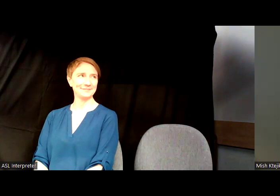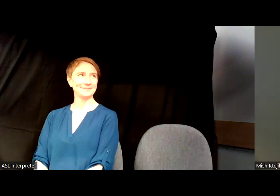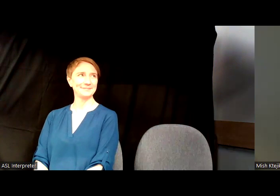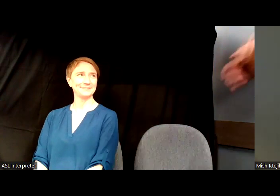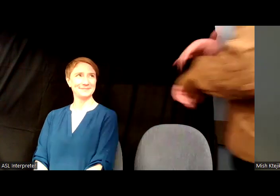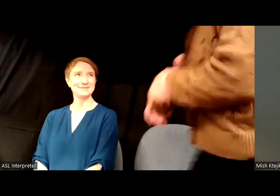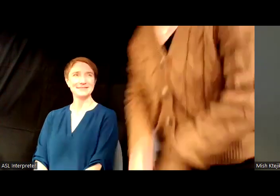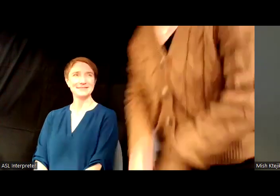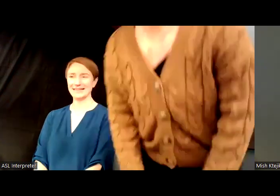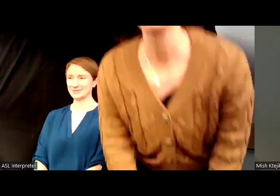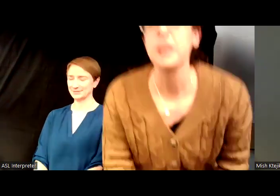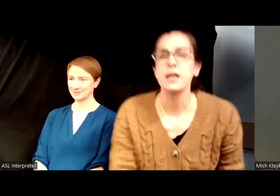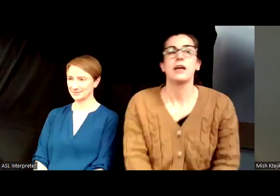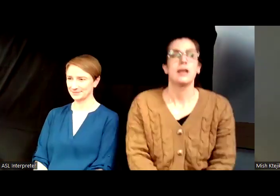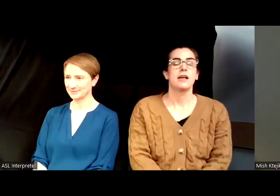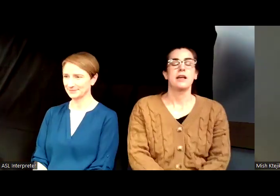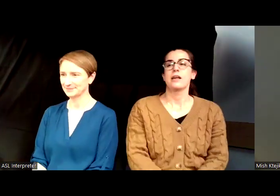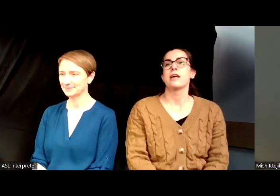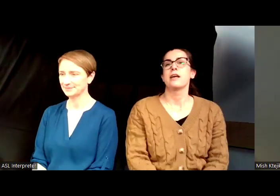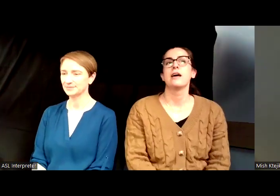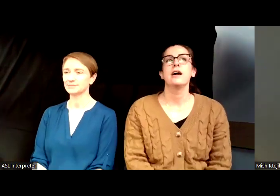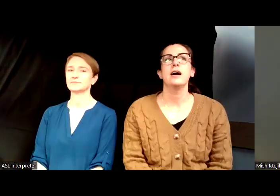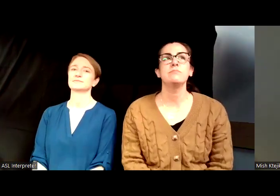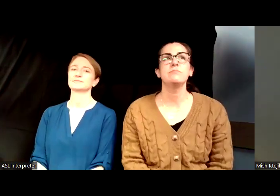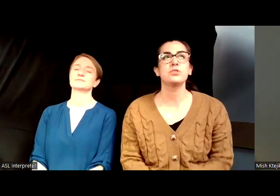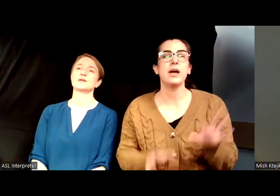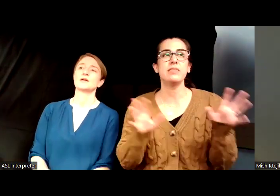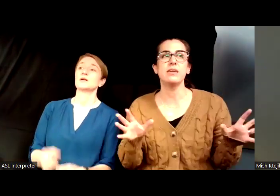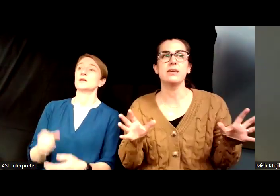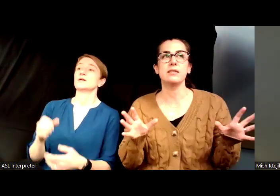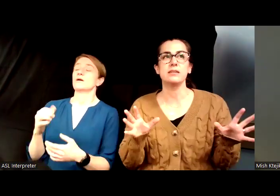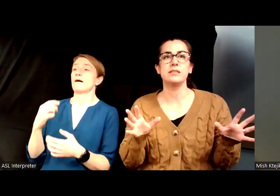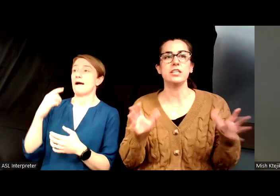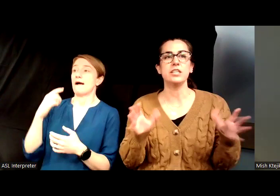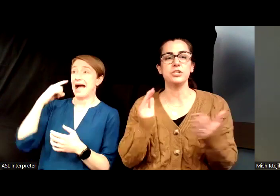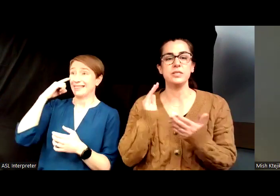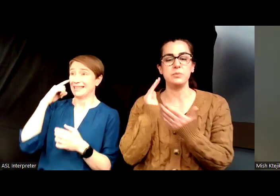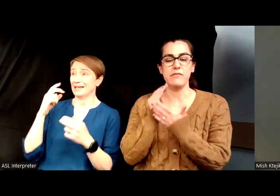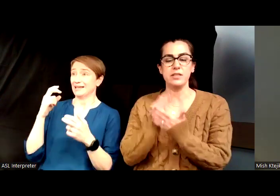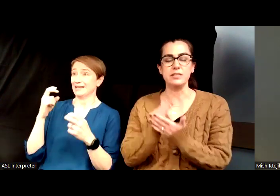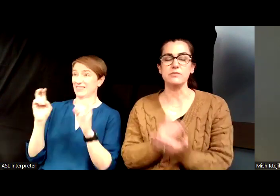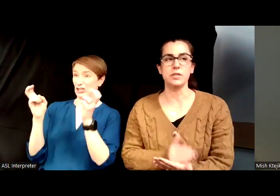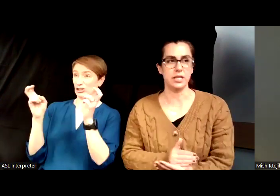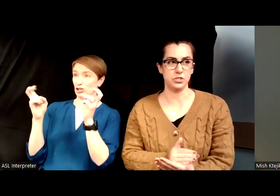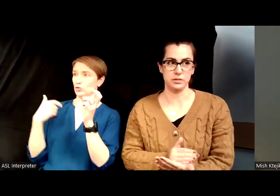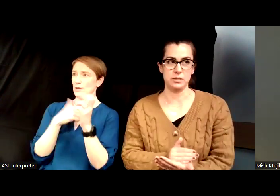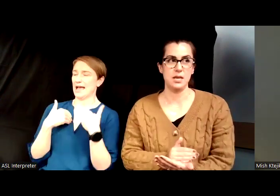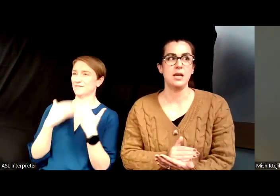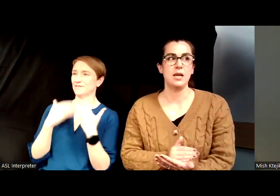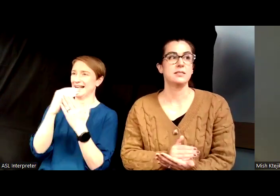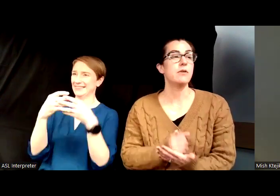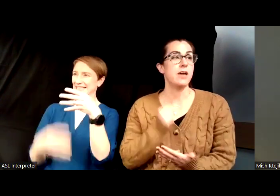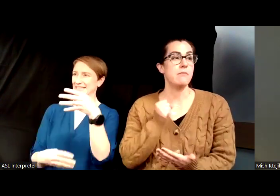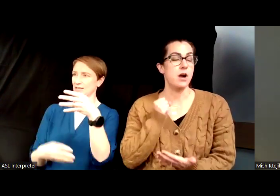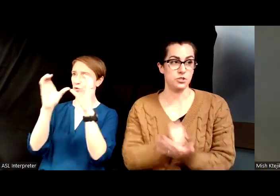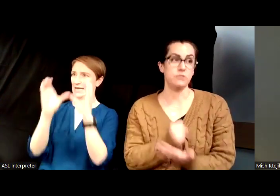I'm going to speak in English. I hope that's all right. So I think the issue is we have a list of credentials. Some